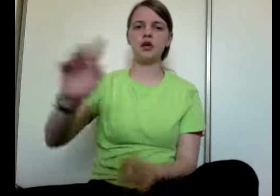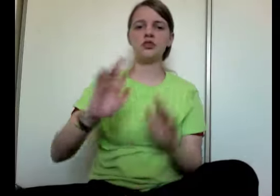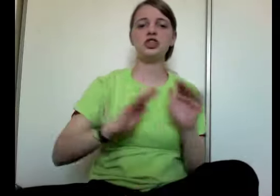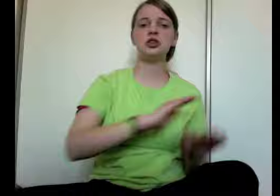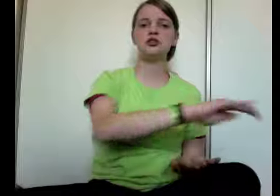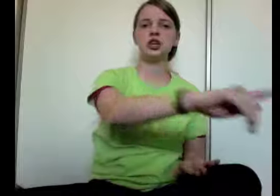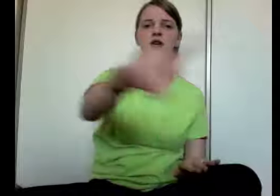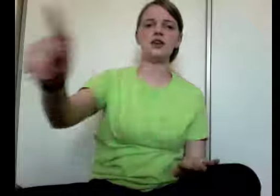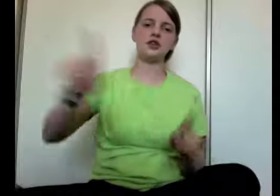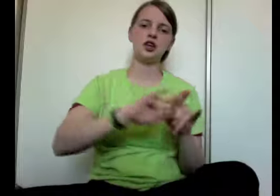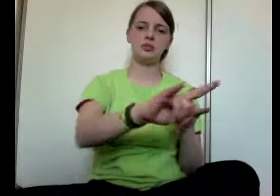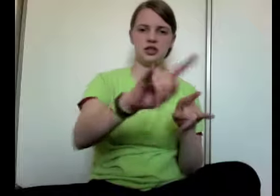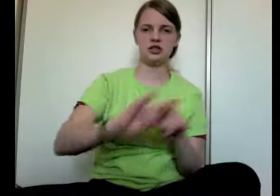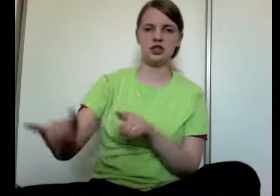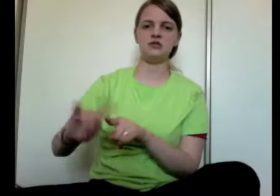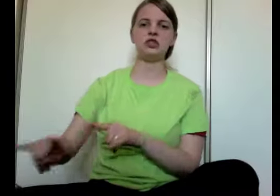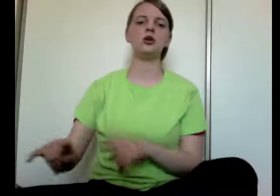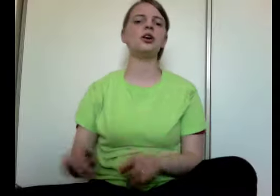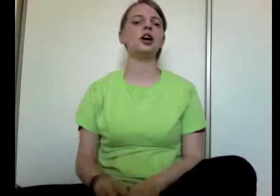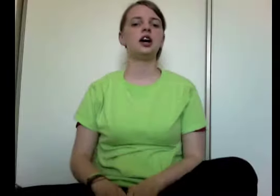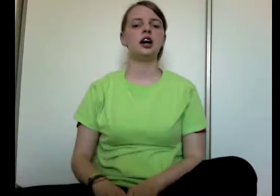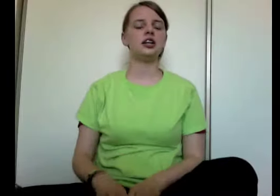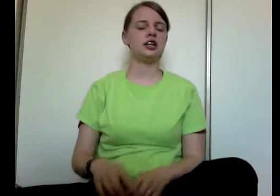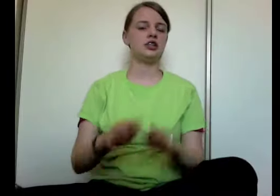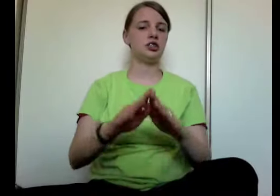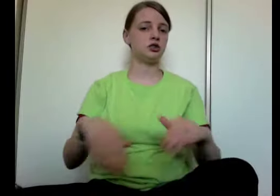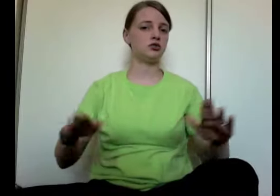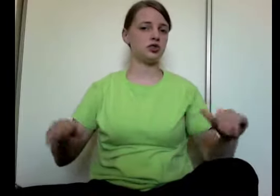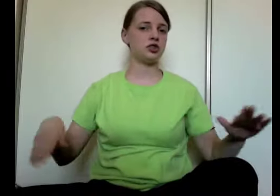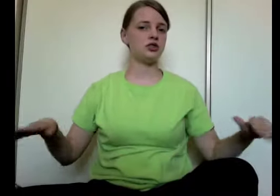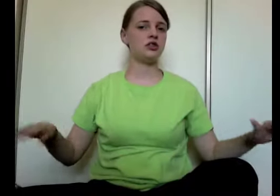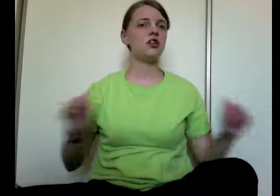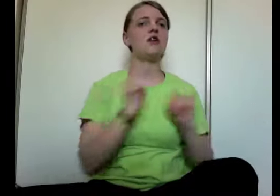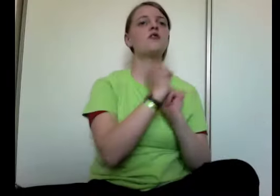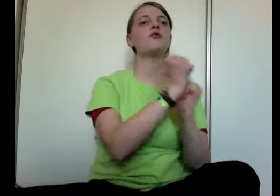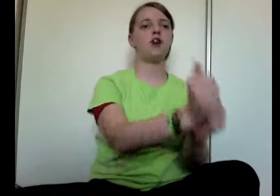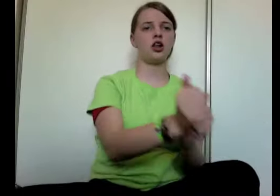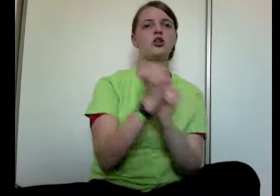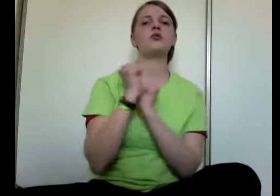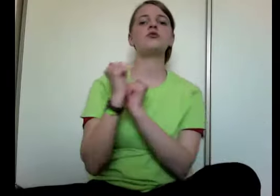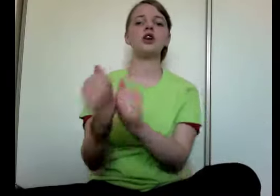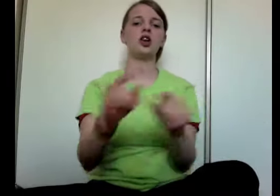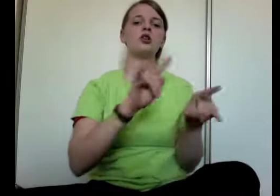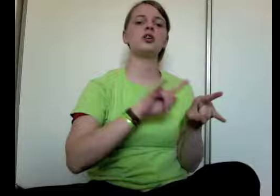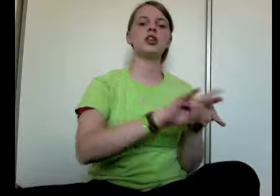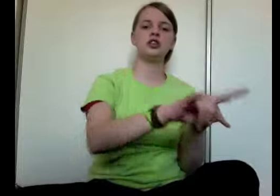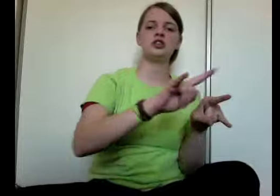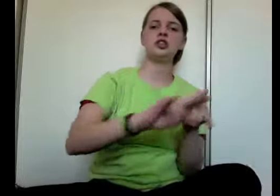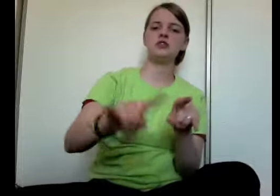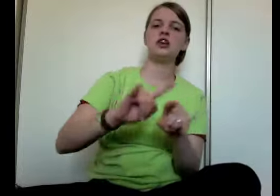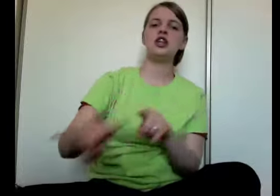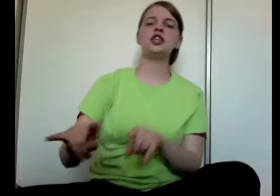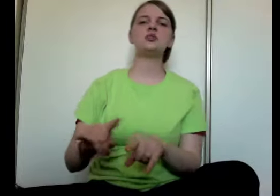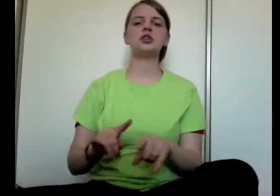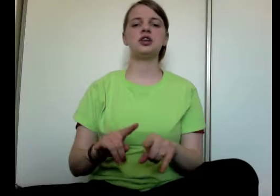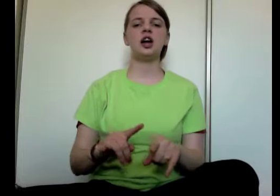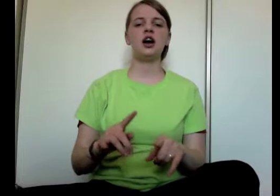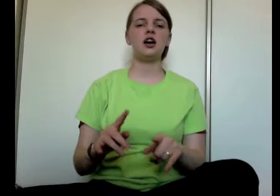the children out there that are being deceived. So I did children, follow, follow, and then deceive. This one, in